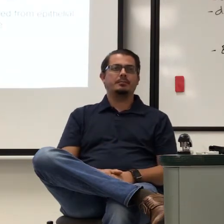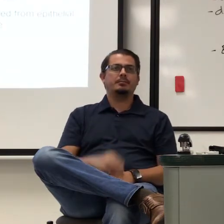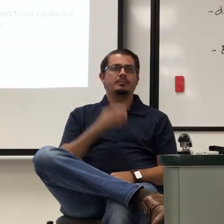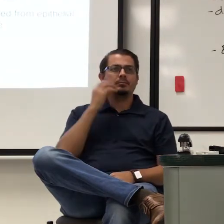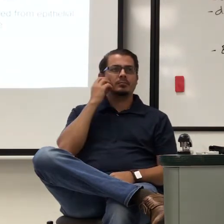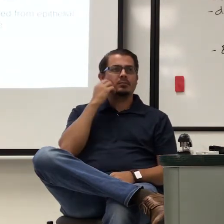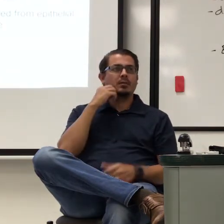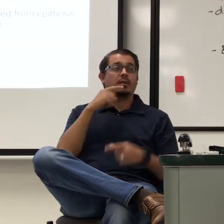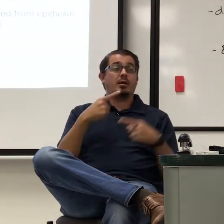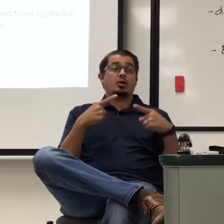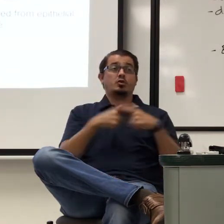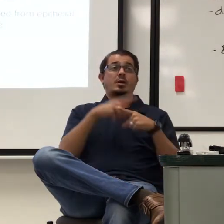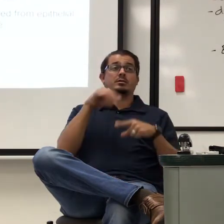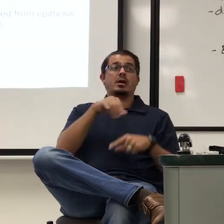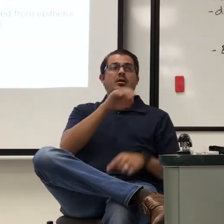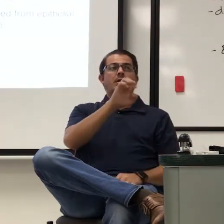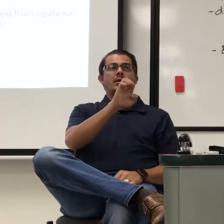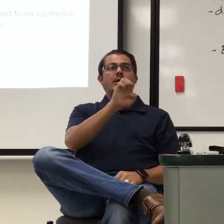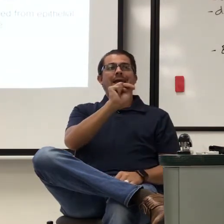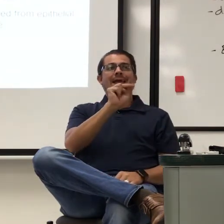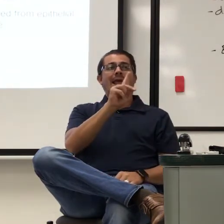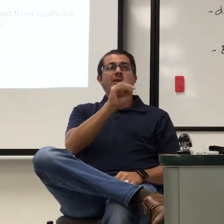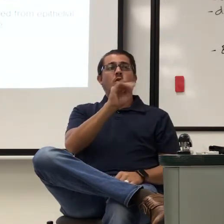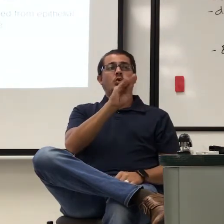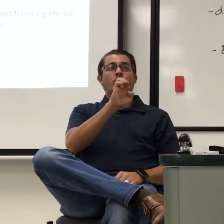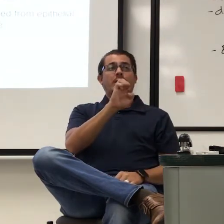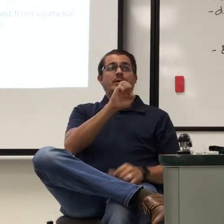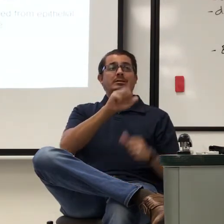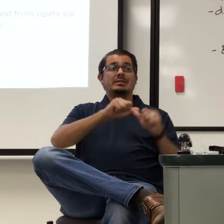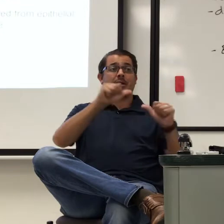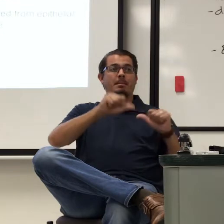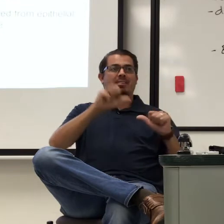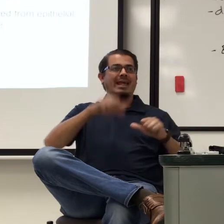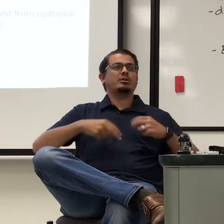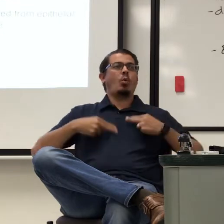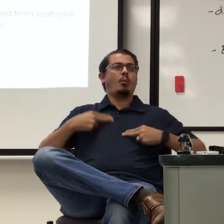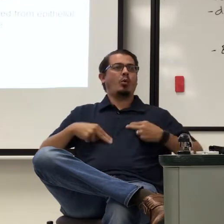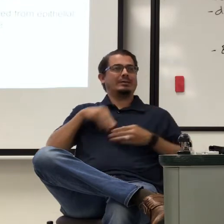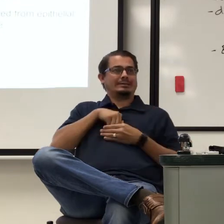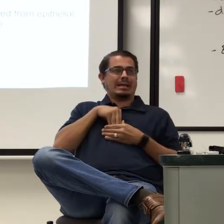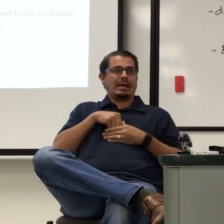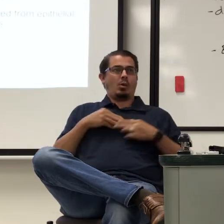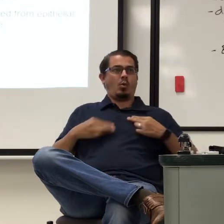Then contrast that with endocrine. That's our hormones.